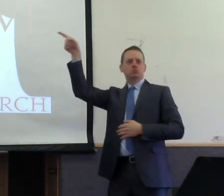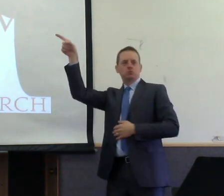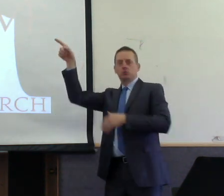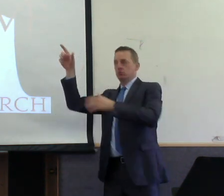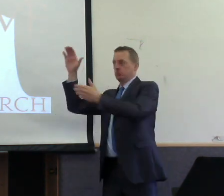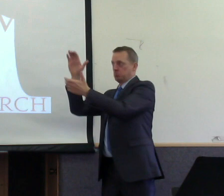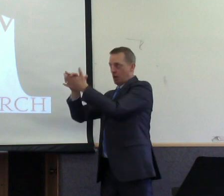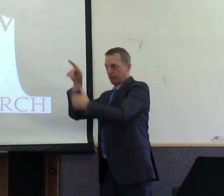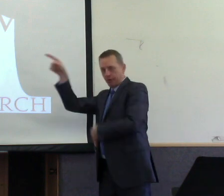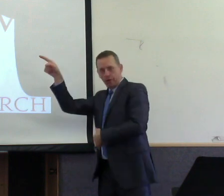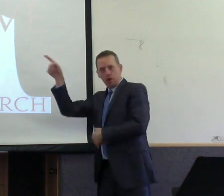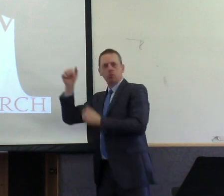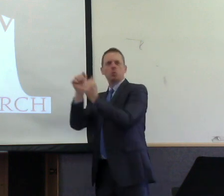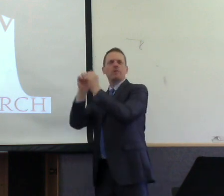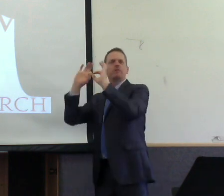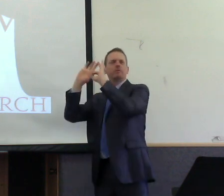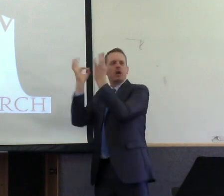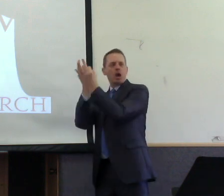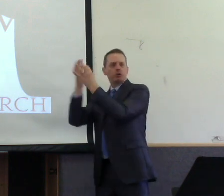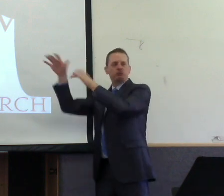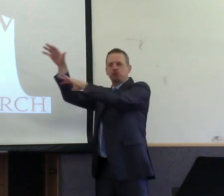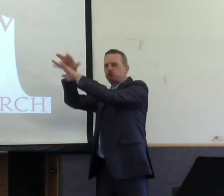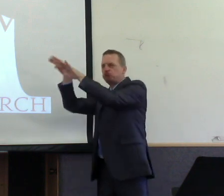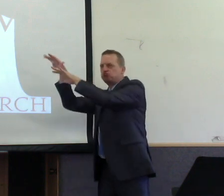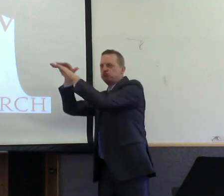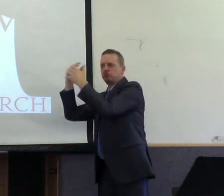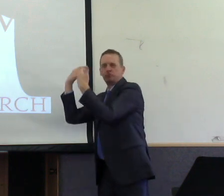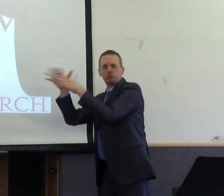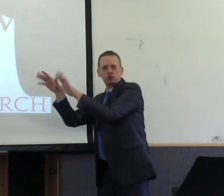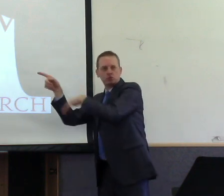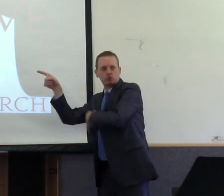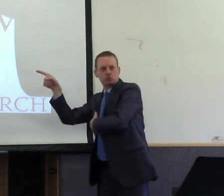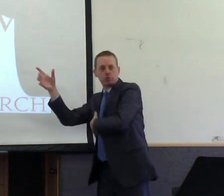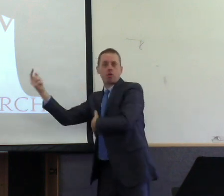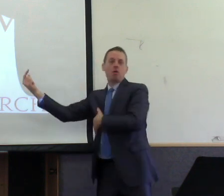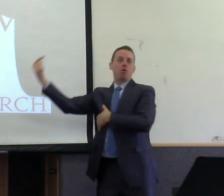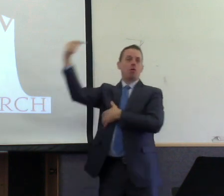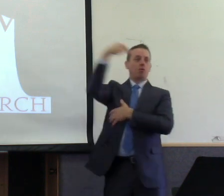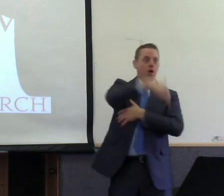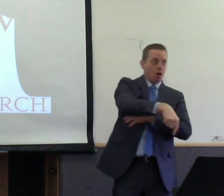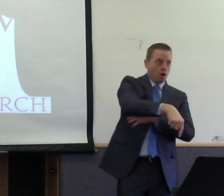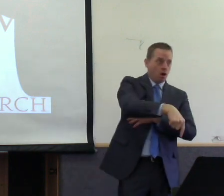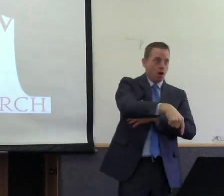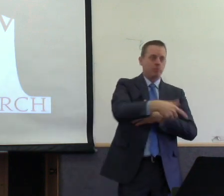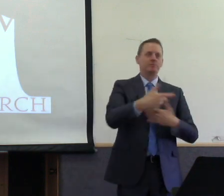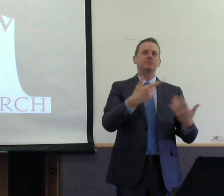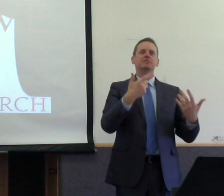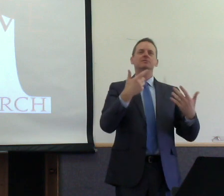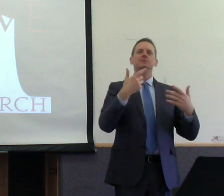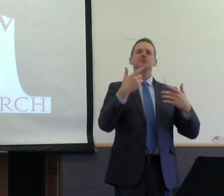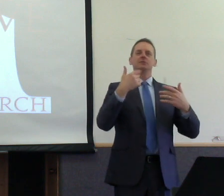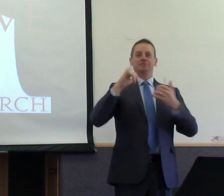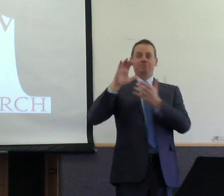Vietnam. So they got married here over the family there in Vietnam. And now they come